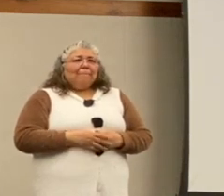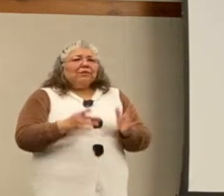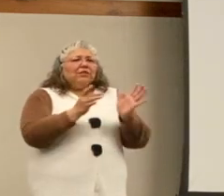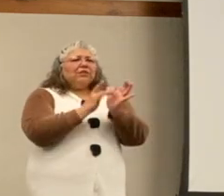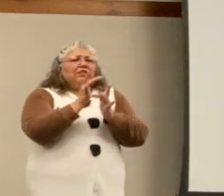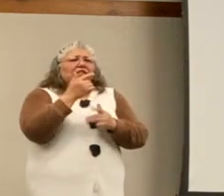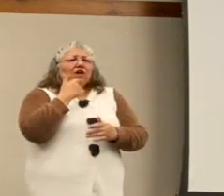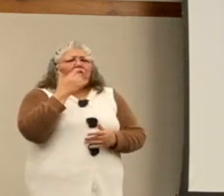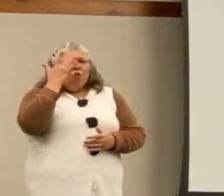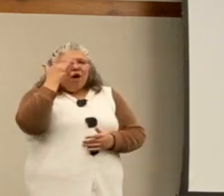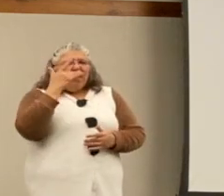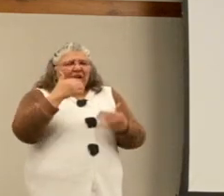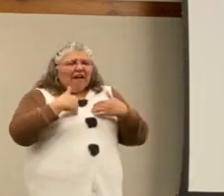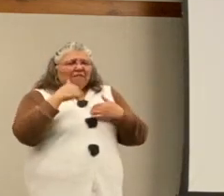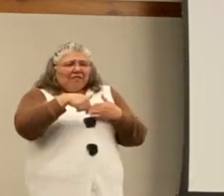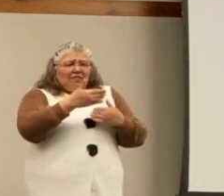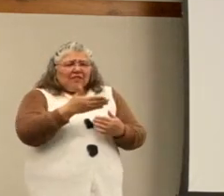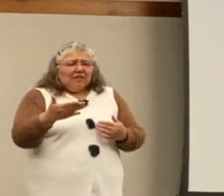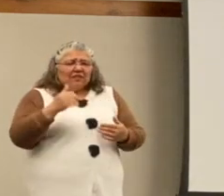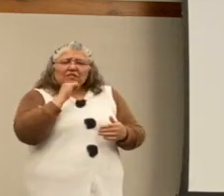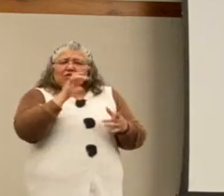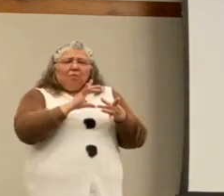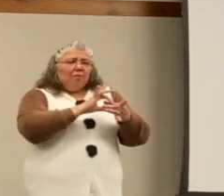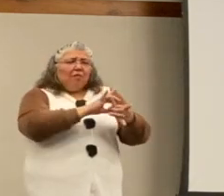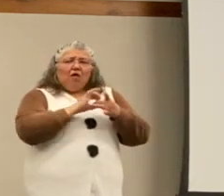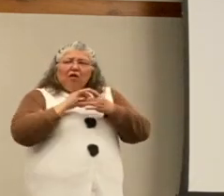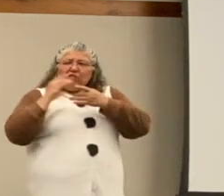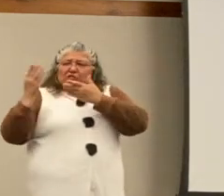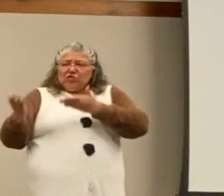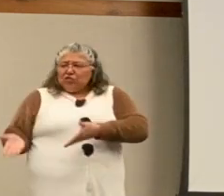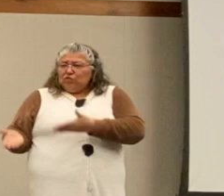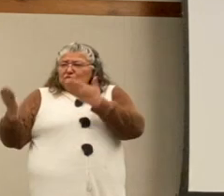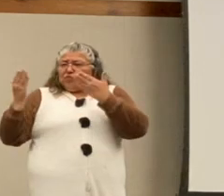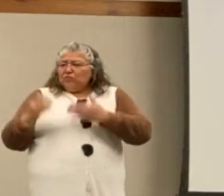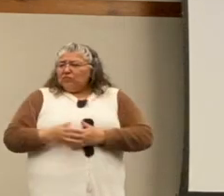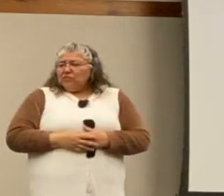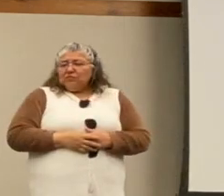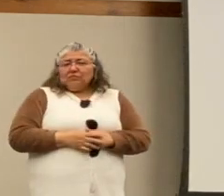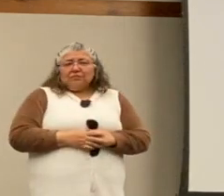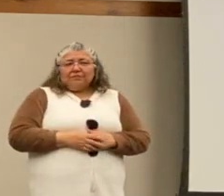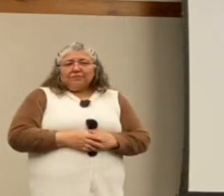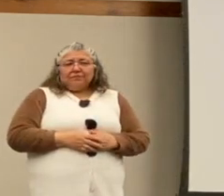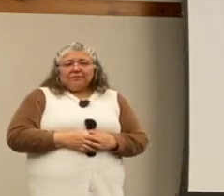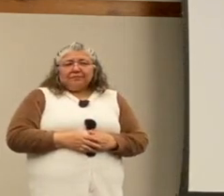Jesus says, why are you carrying these things that don't belong to you?